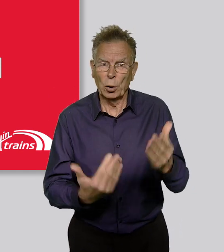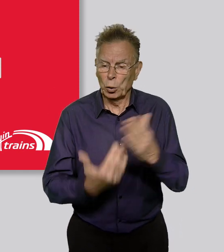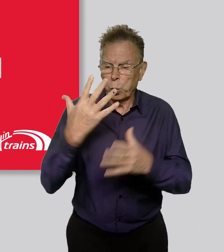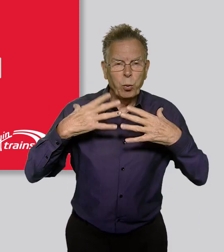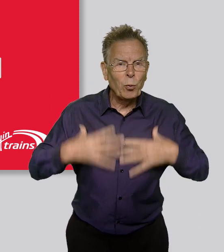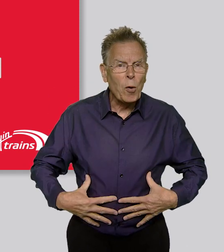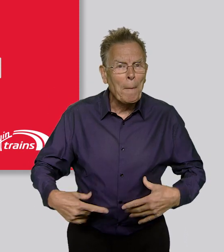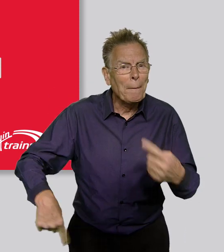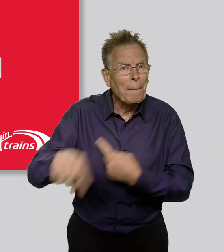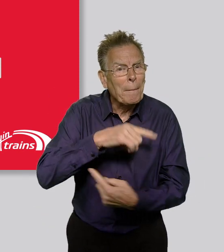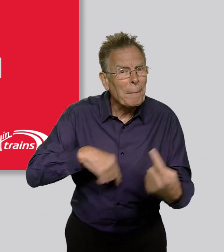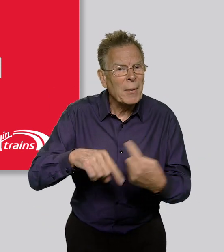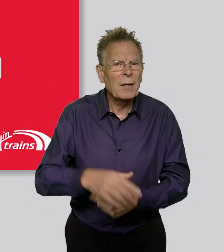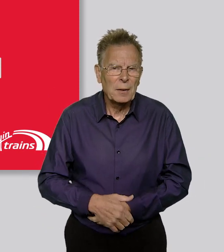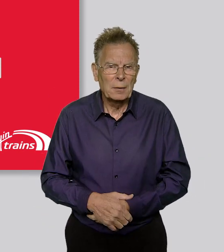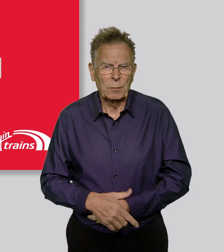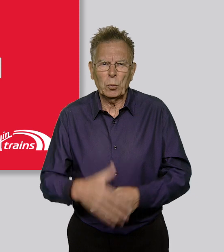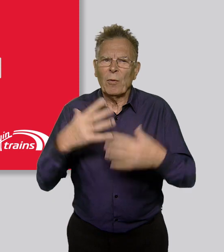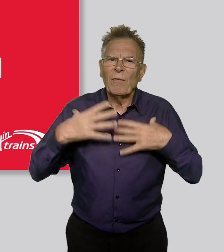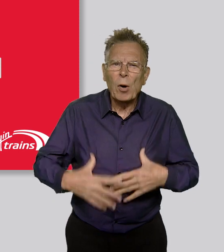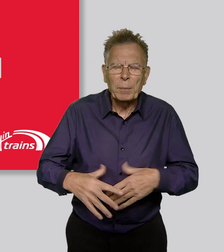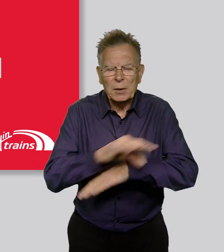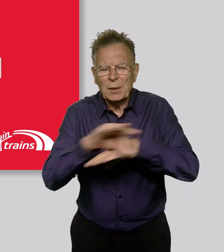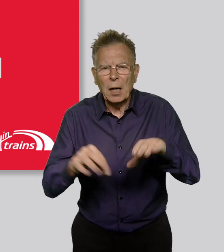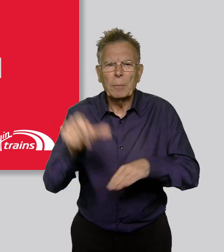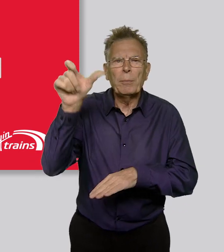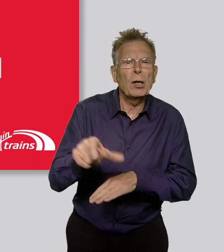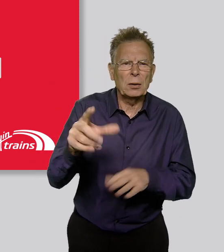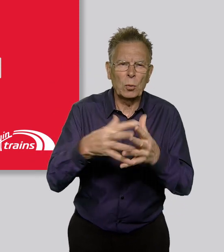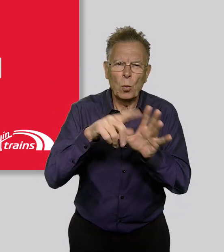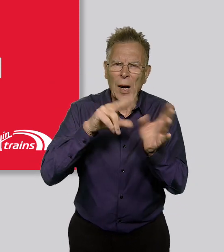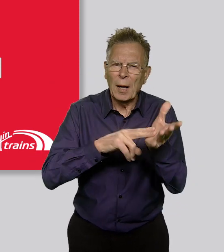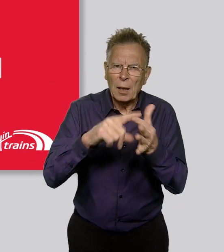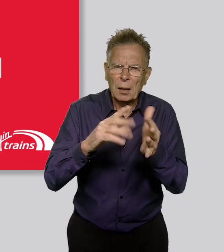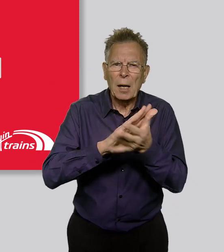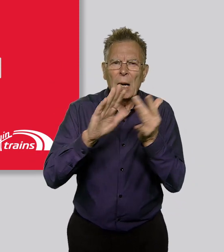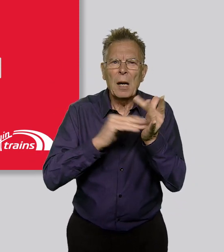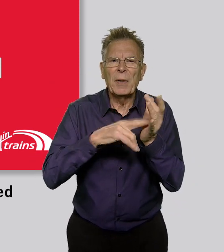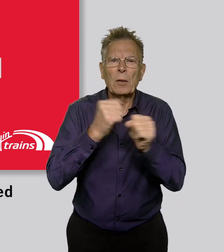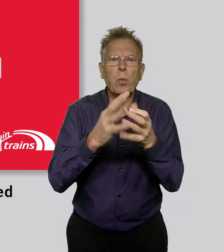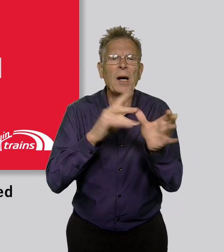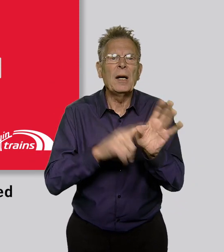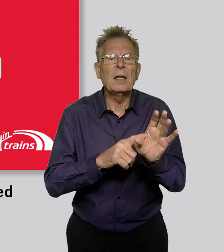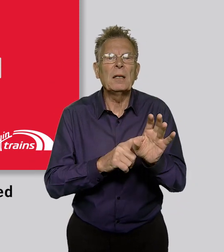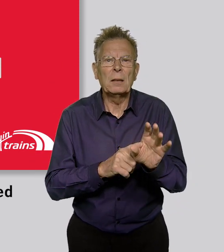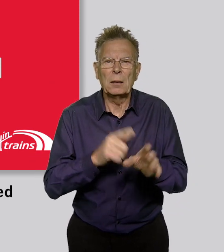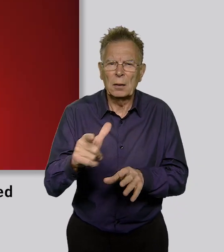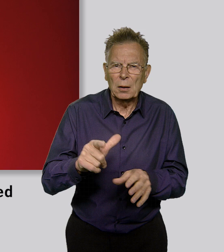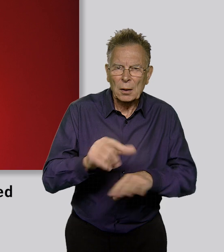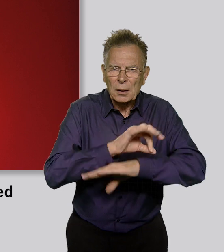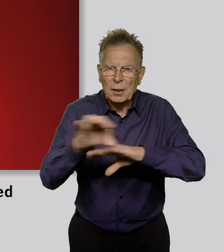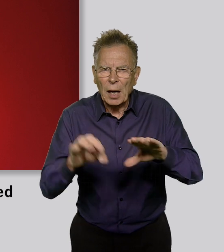uniform, which launched in October. The collection has been exclusively designed by Wayne Hemingway,